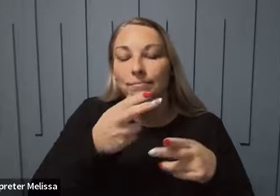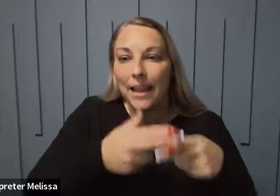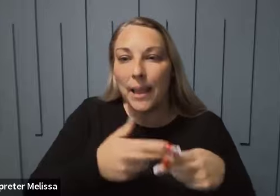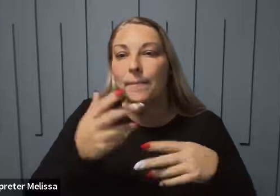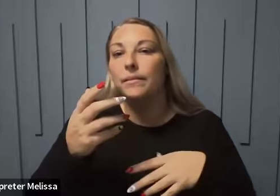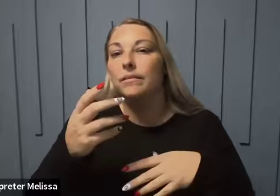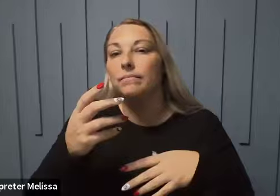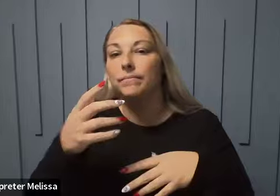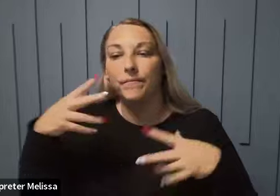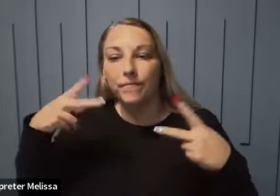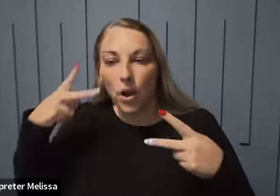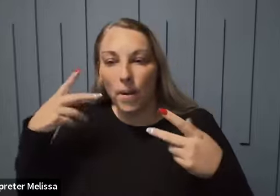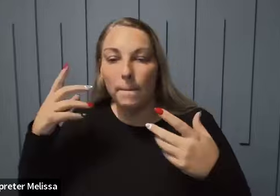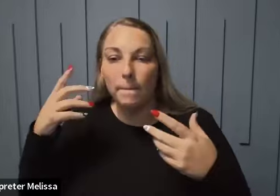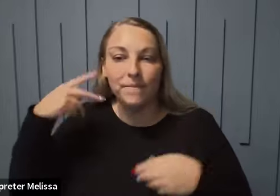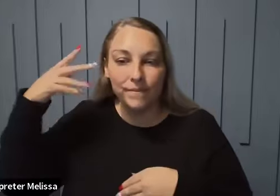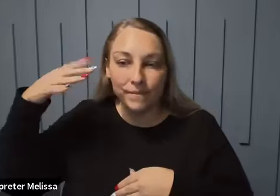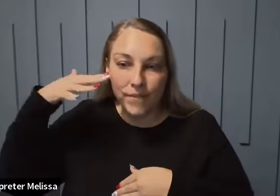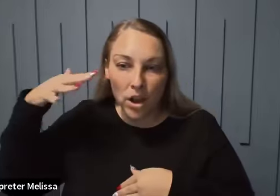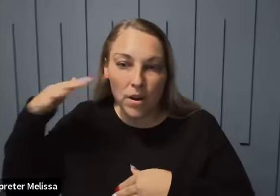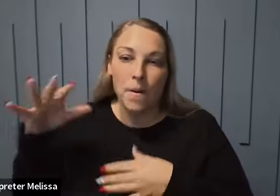of the things. So it does do those things.